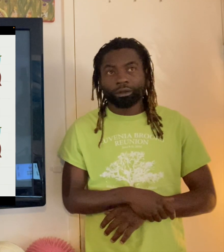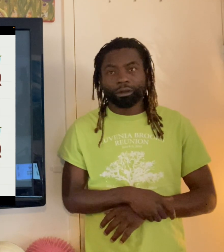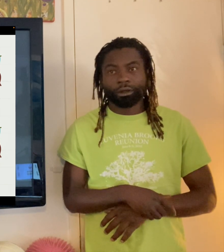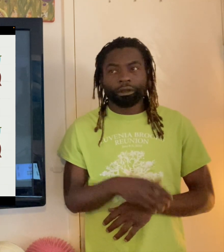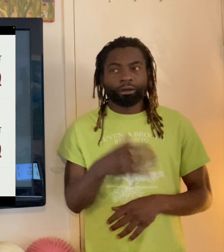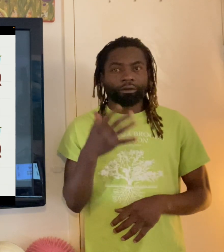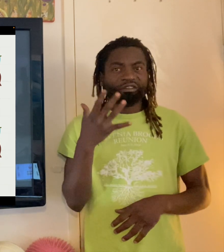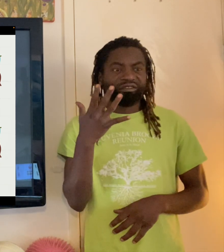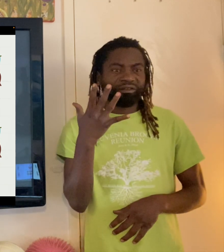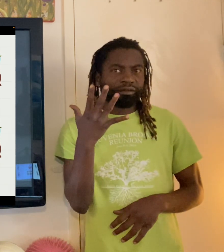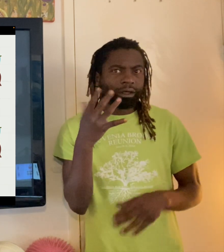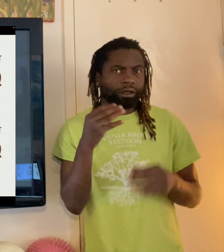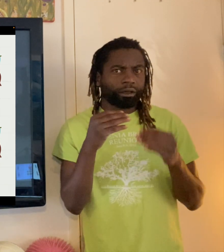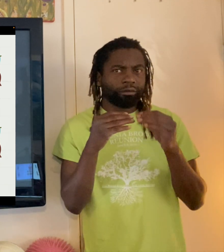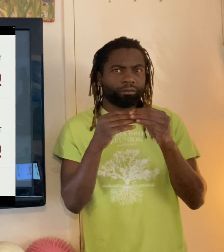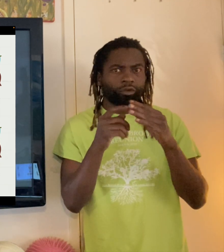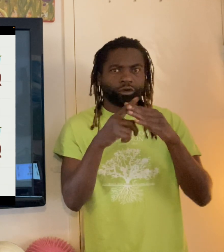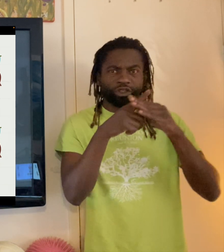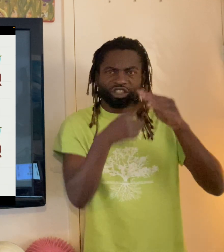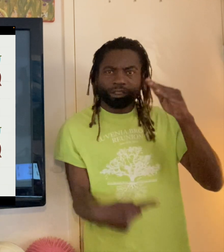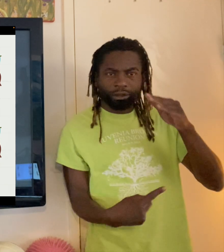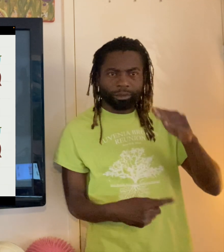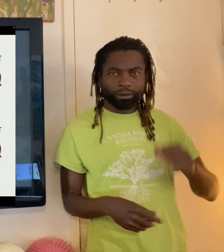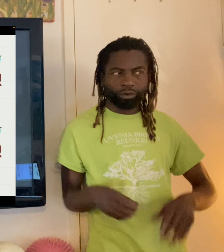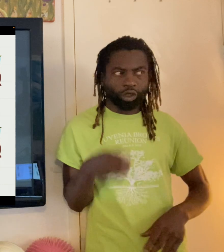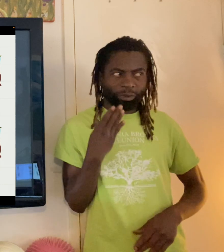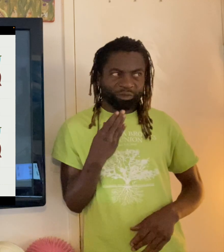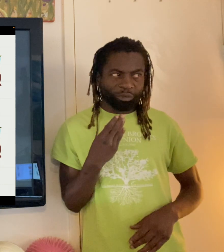more of the cookies disappear?